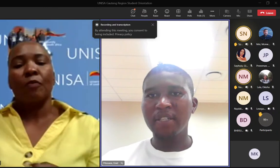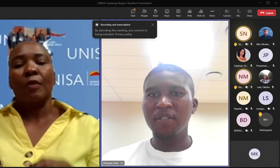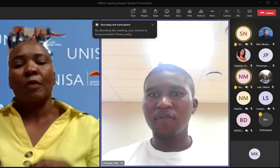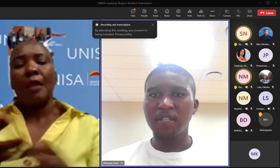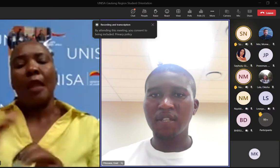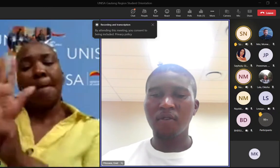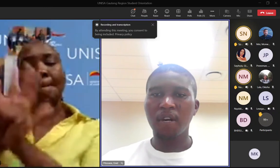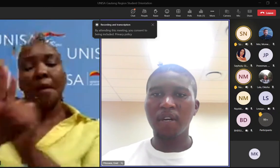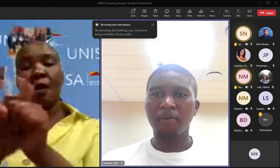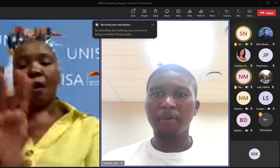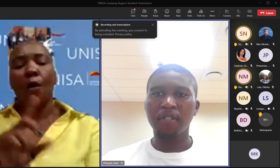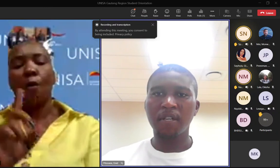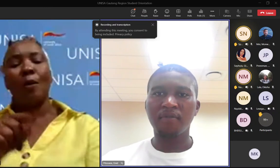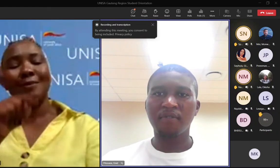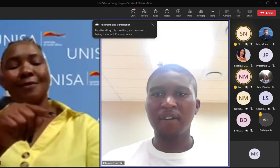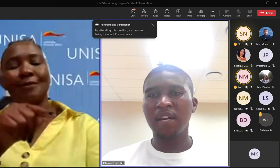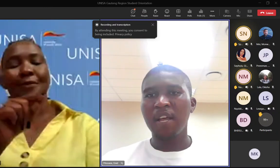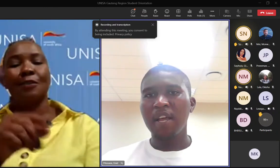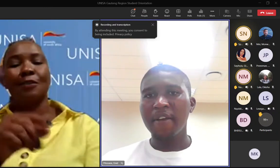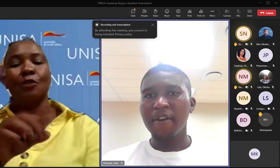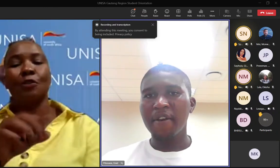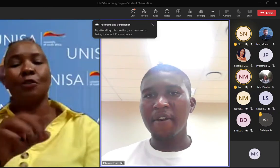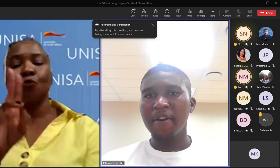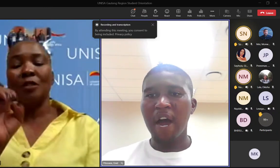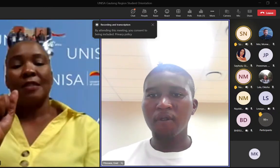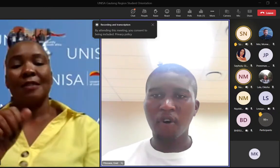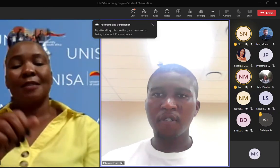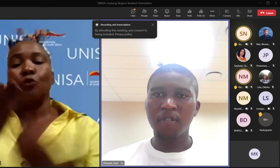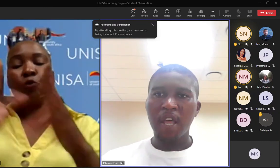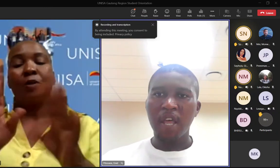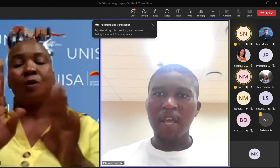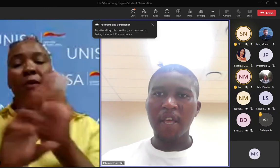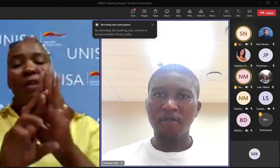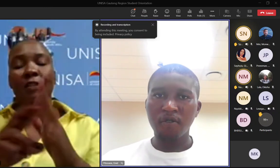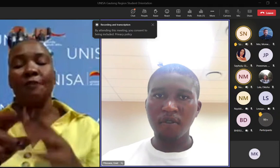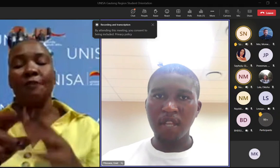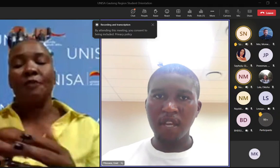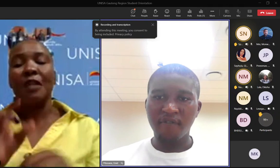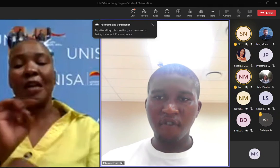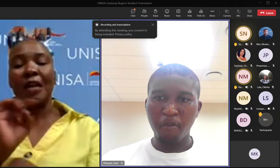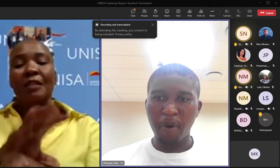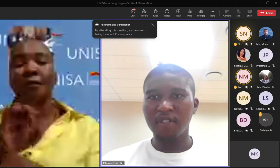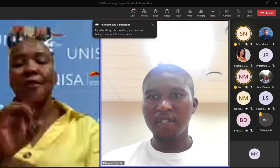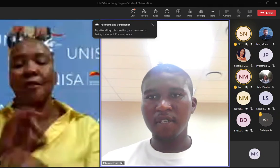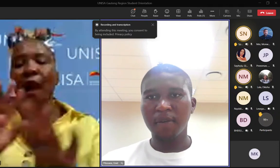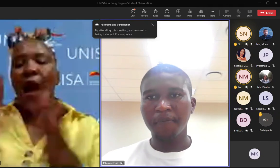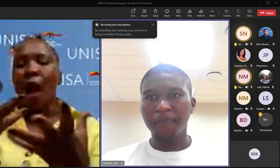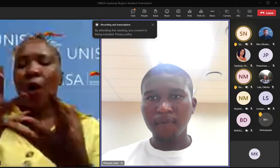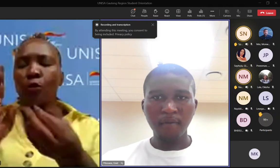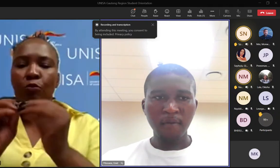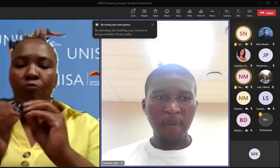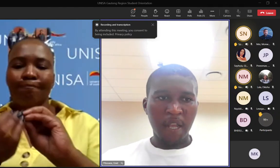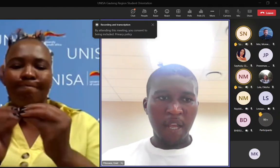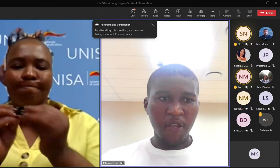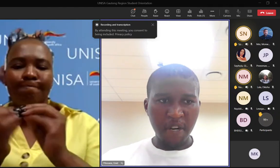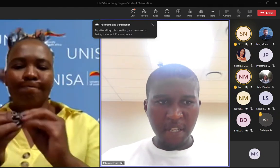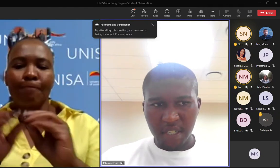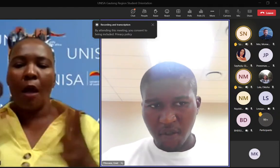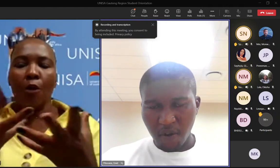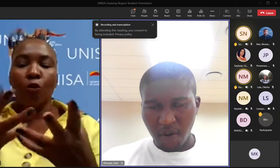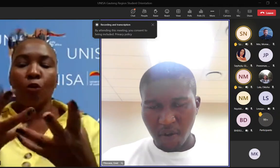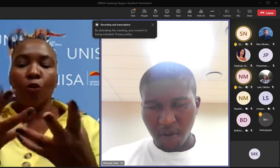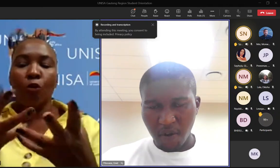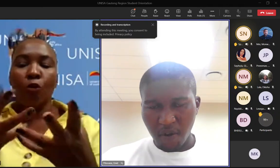what is your necessary and representative council and how it's formed and how do you then form part of it